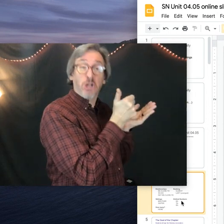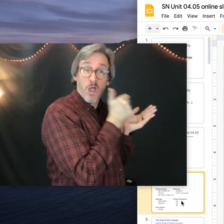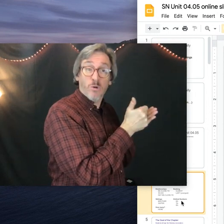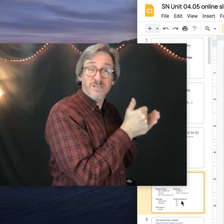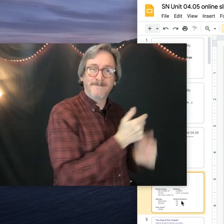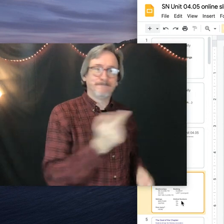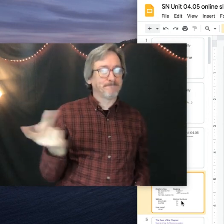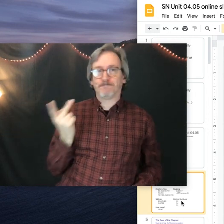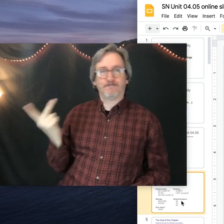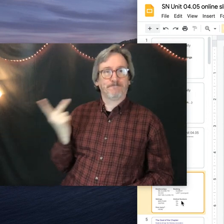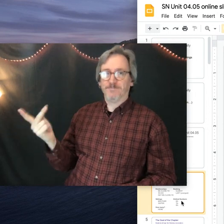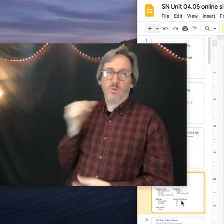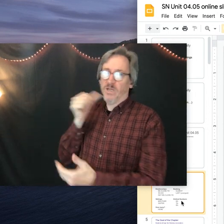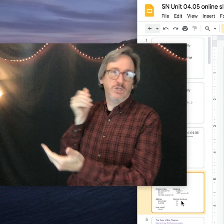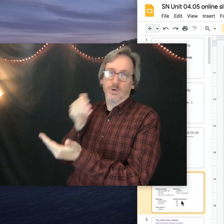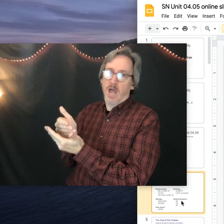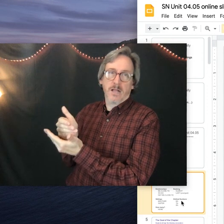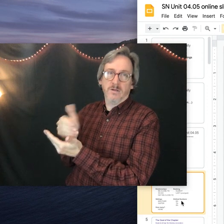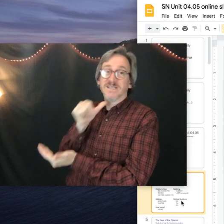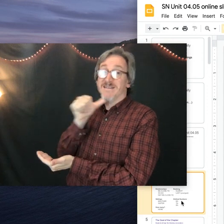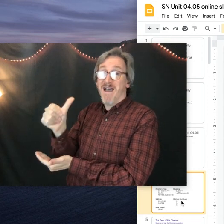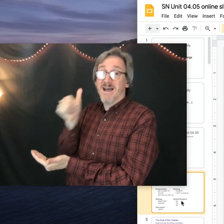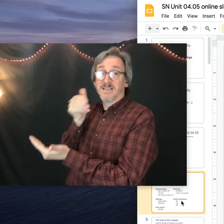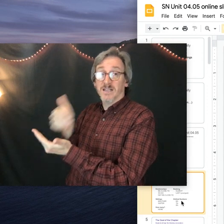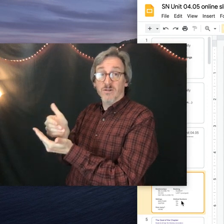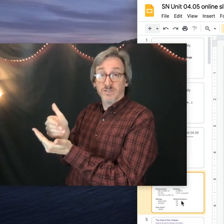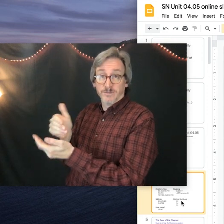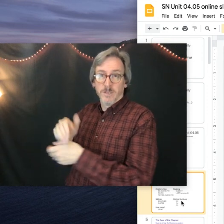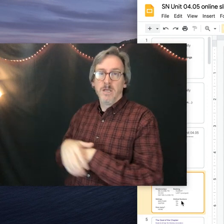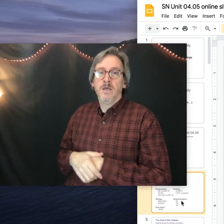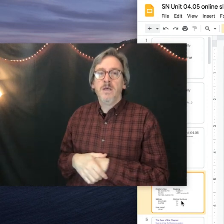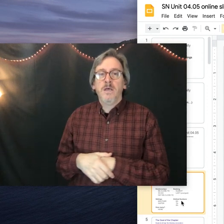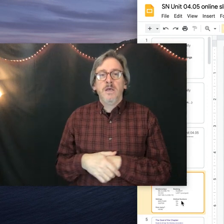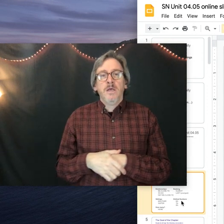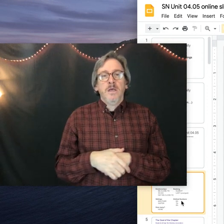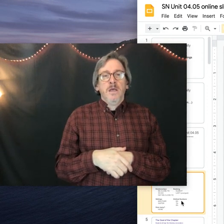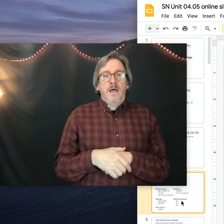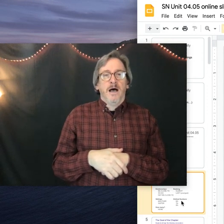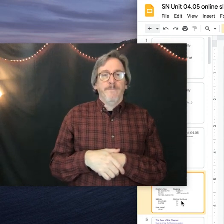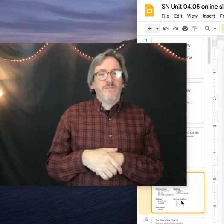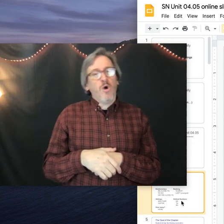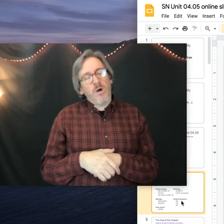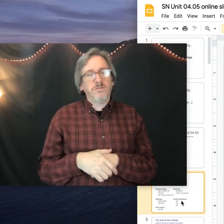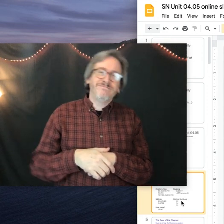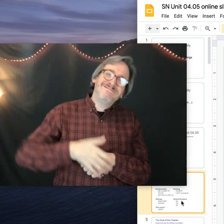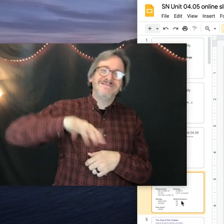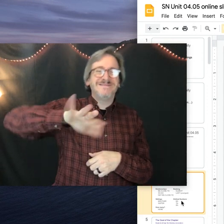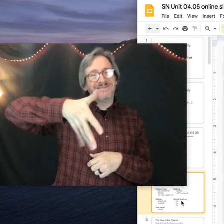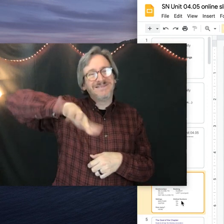two are close. We two are not close. Not close.